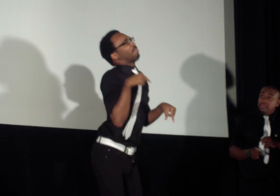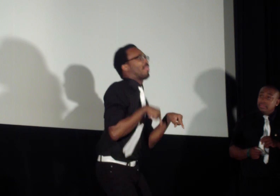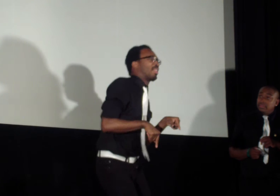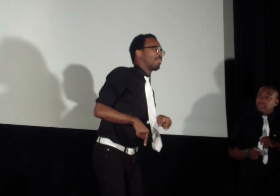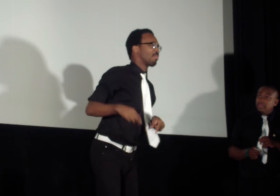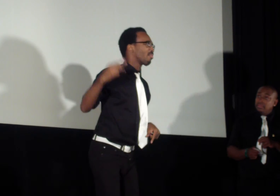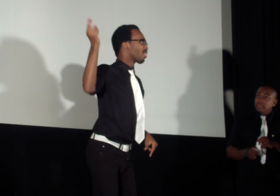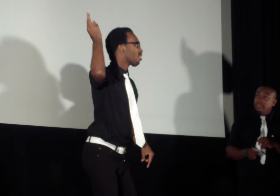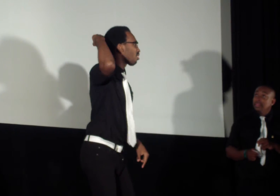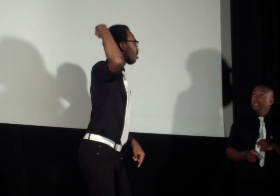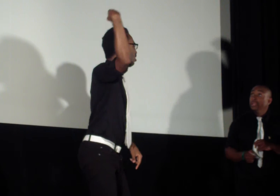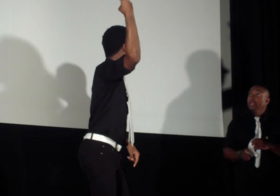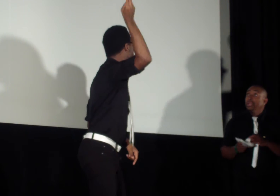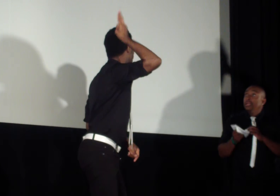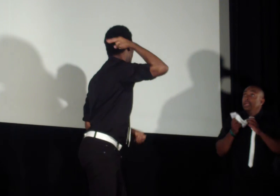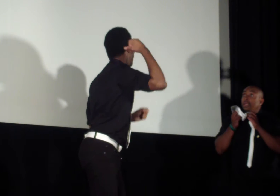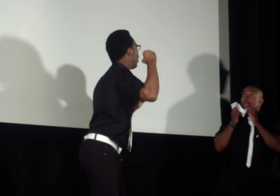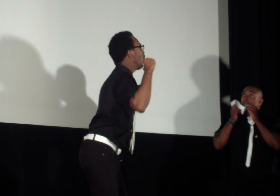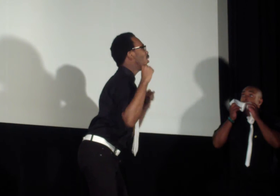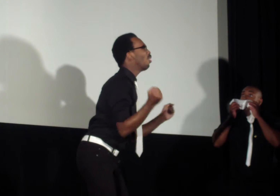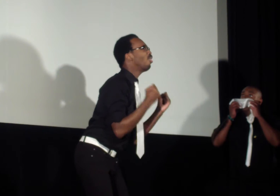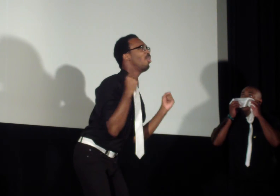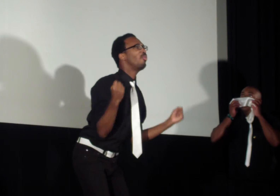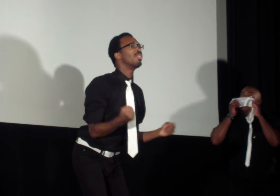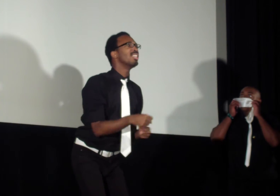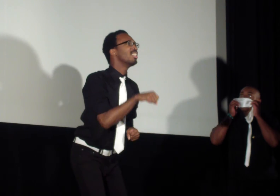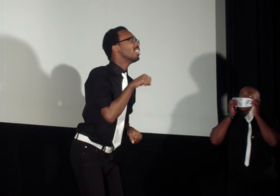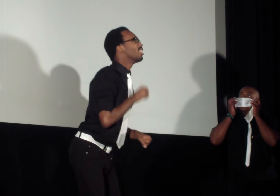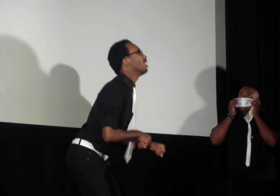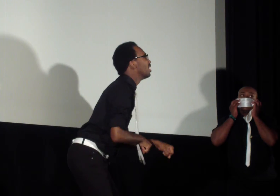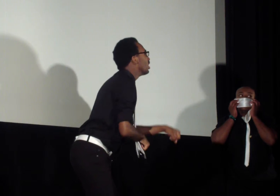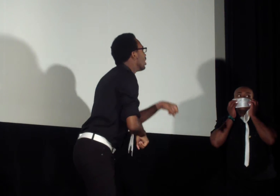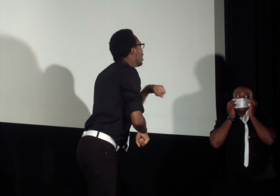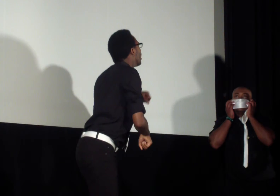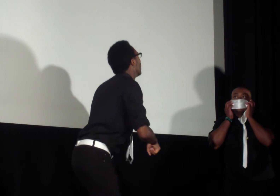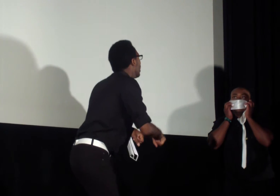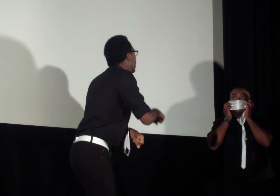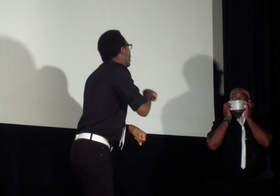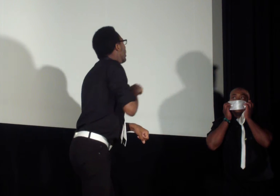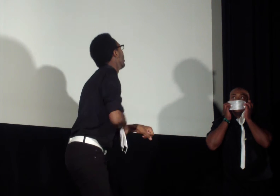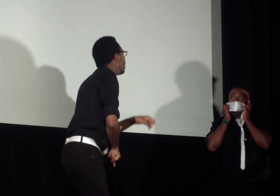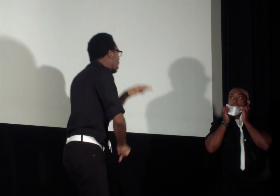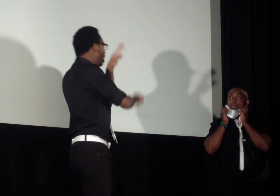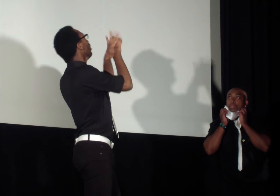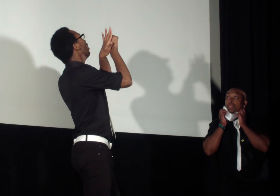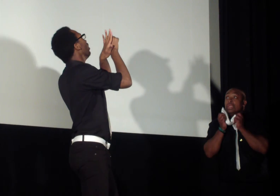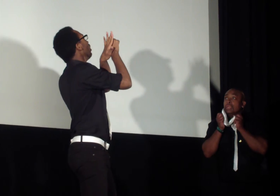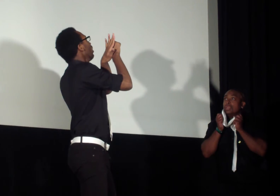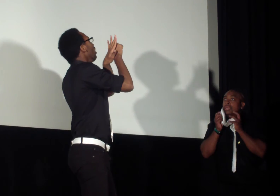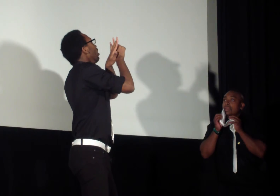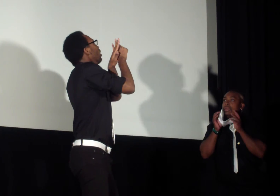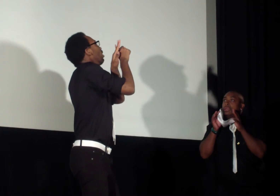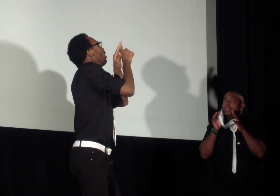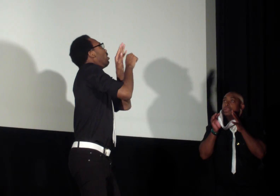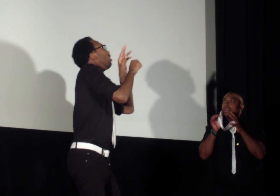limping. Limping. They feel a wind, a cold wind on the back of her neck. Backs up. S. T. Hits the